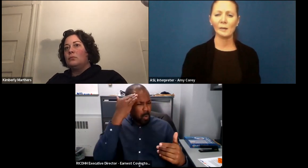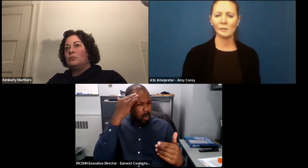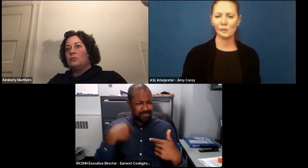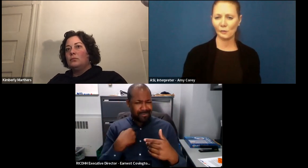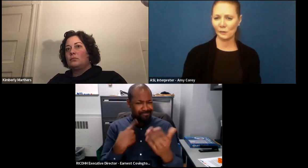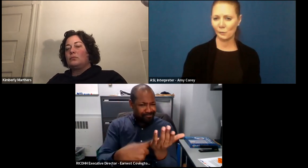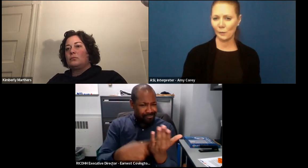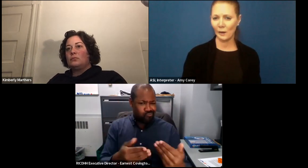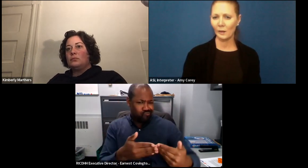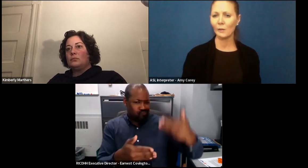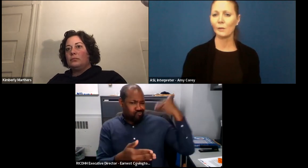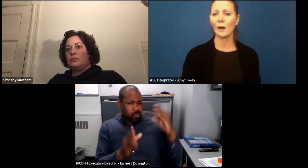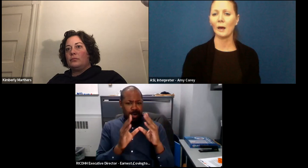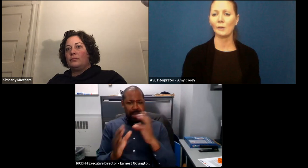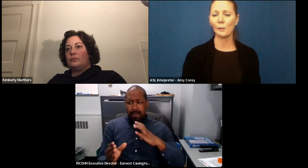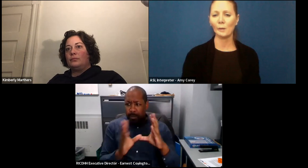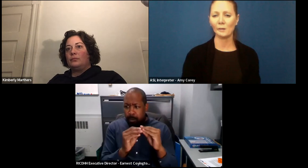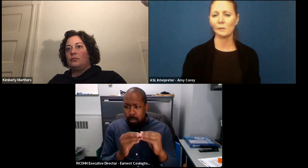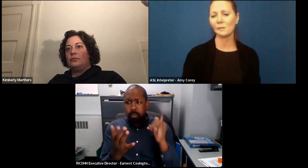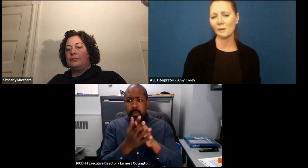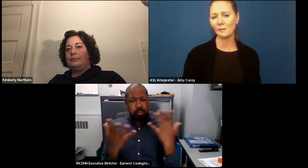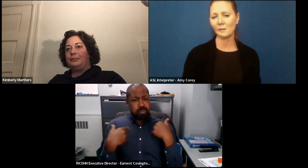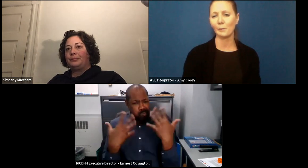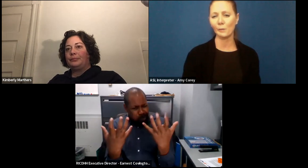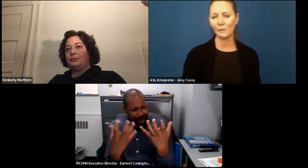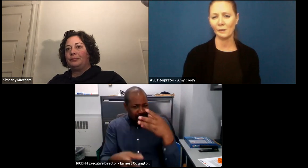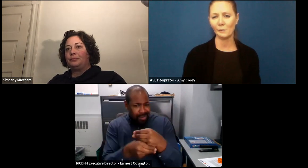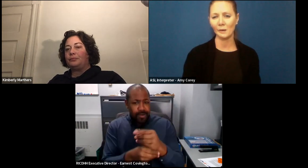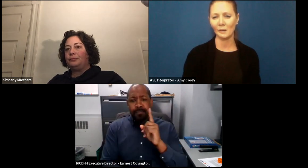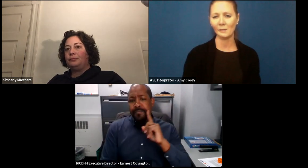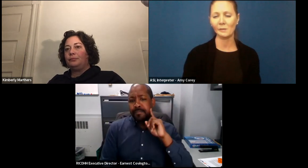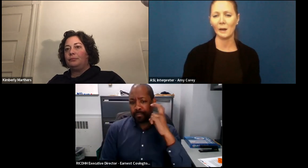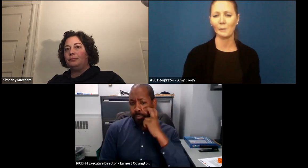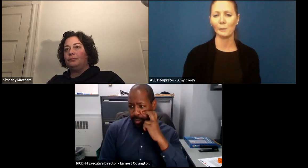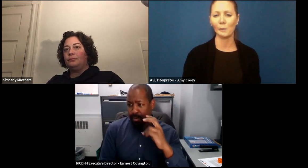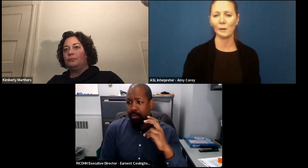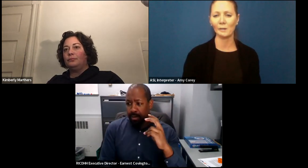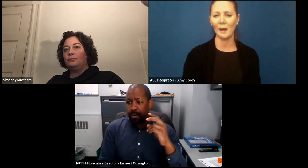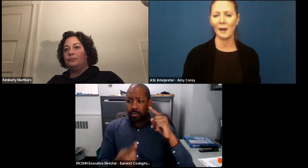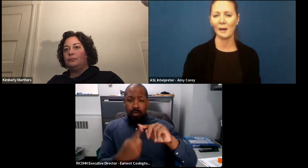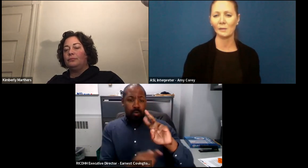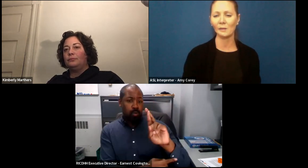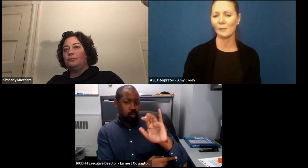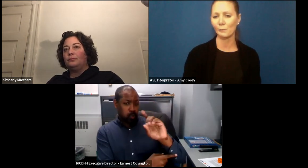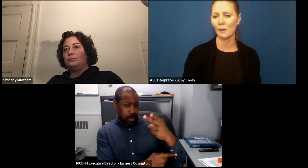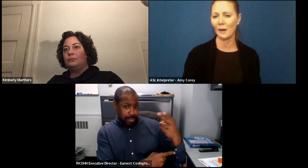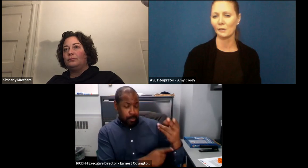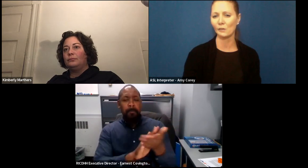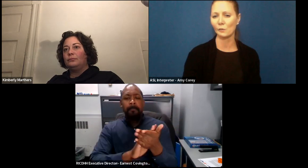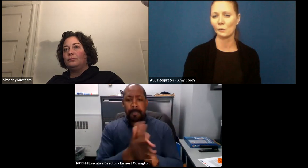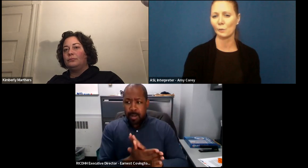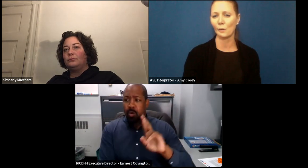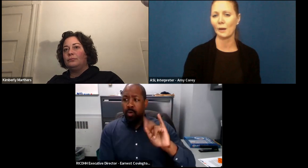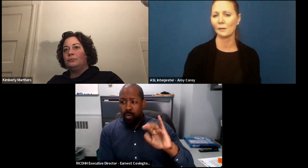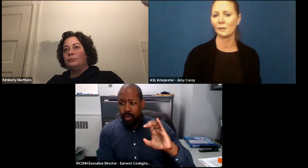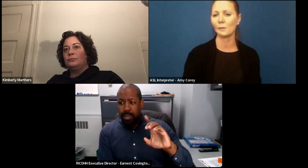We had a suggestion as well. I know that we had discussed this at previous meetings, and we wanted to add the deaf blind